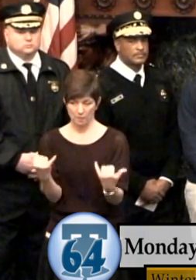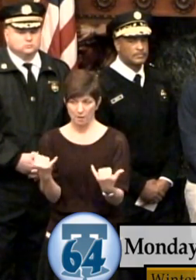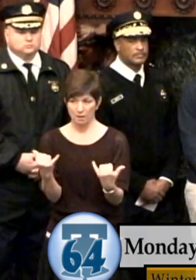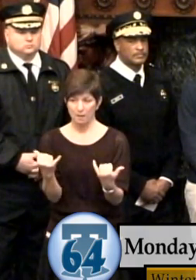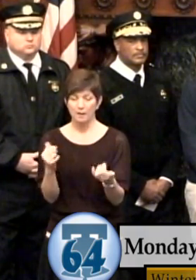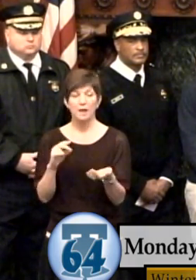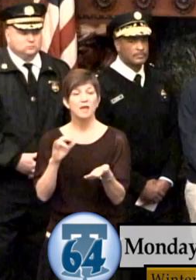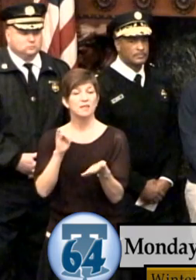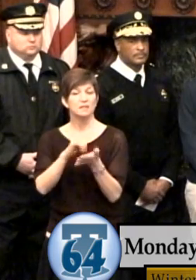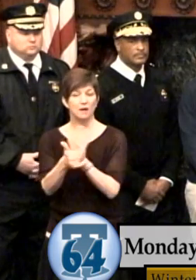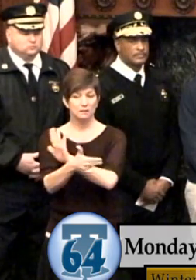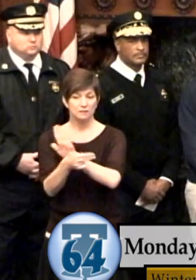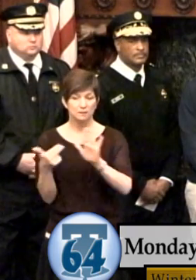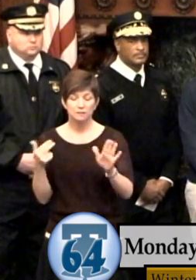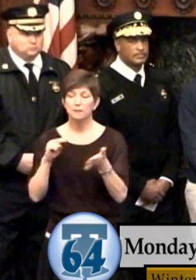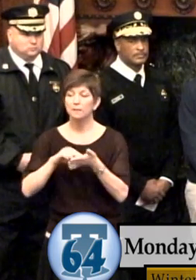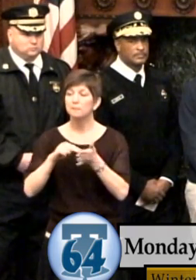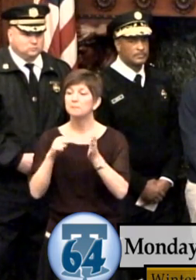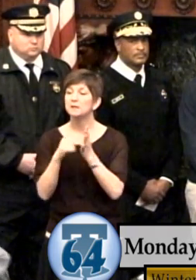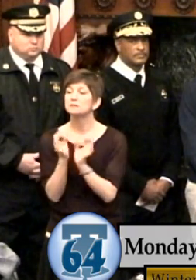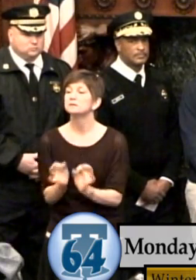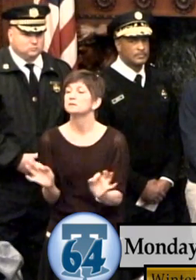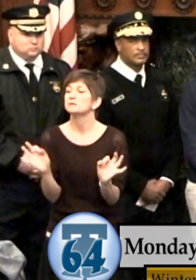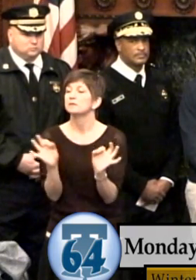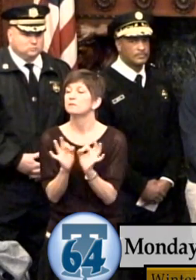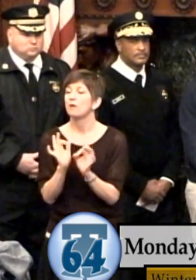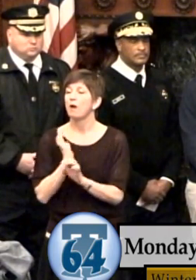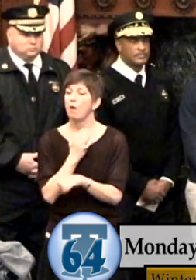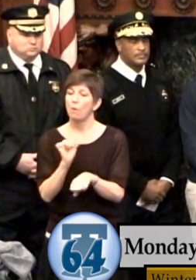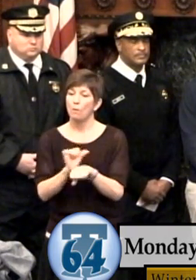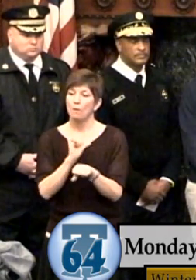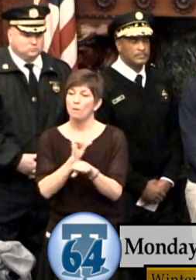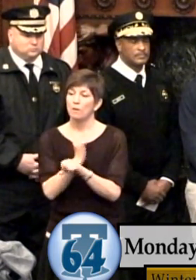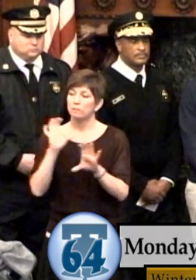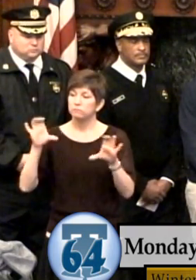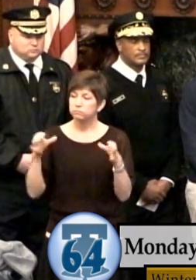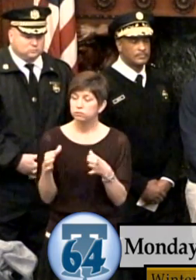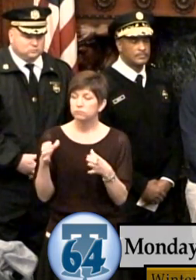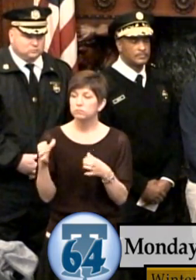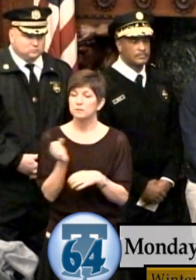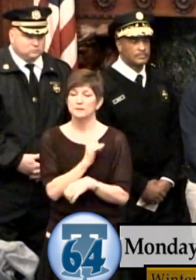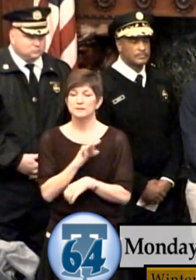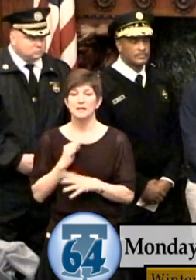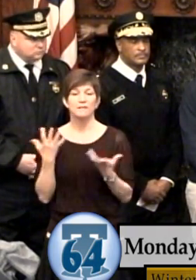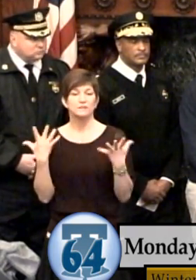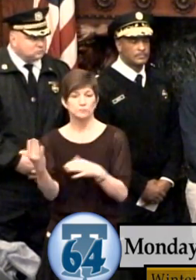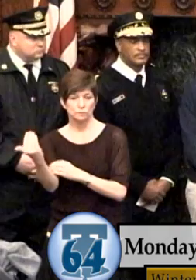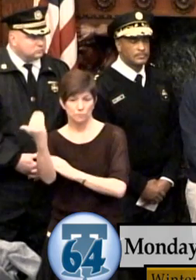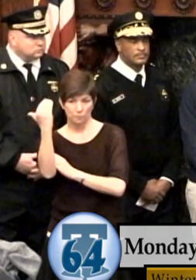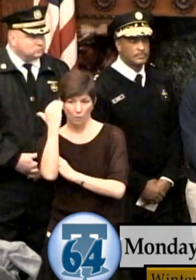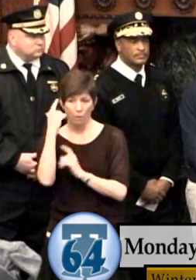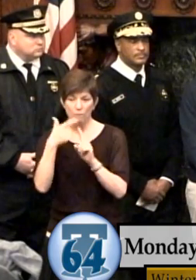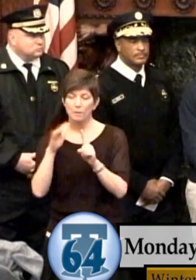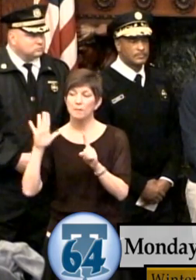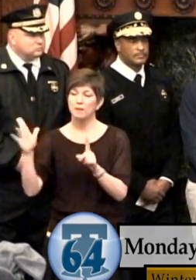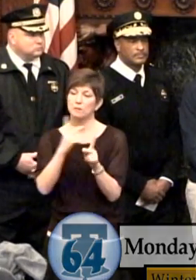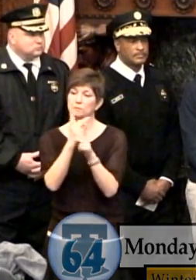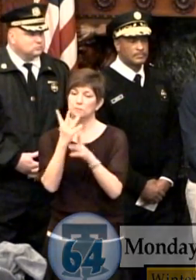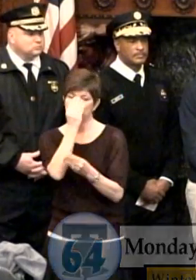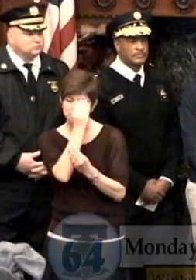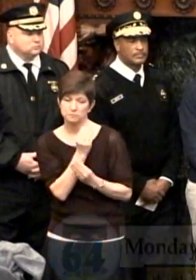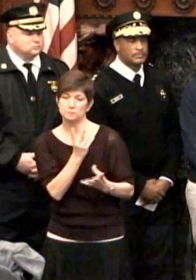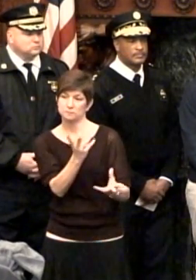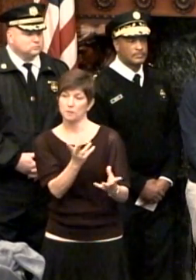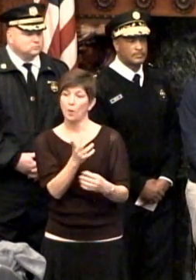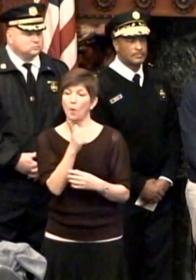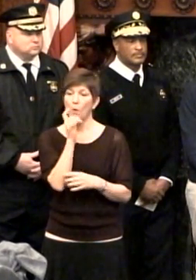of designation is significant for our workforce. Employees already know from their respective supervisors